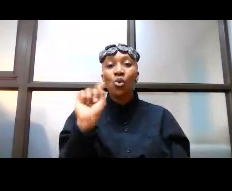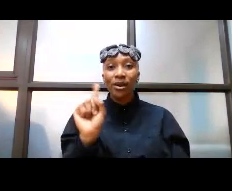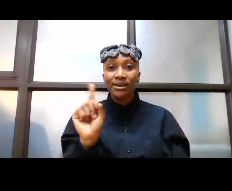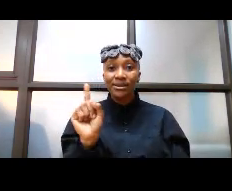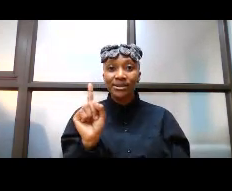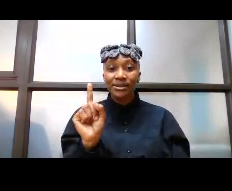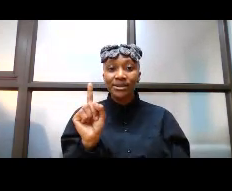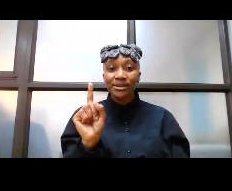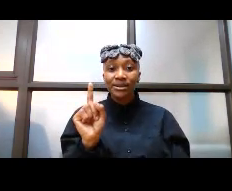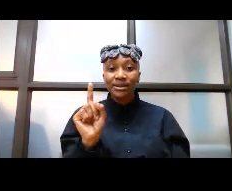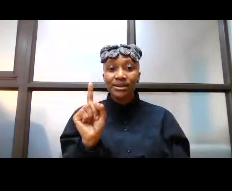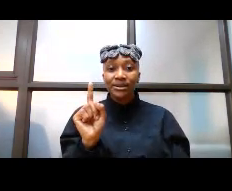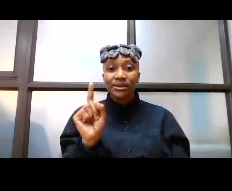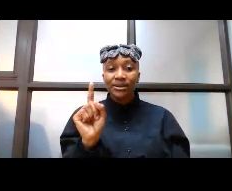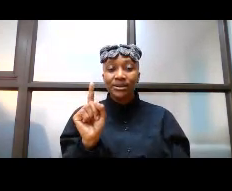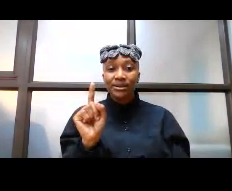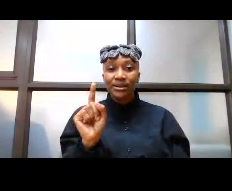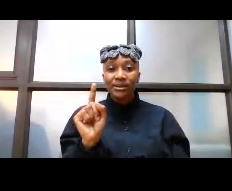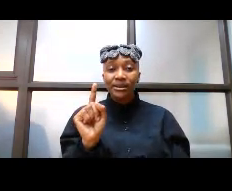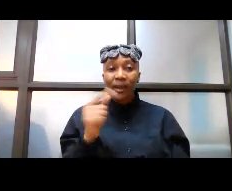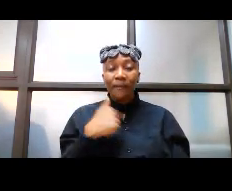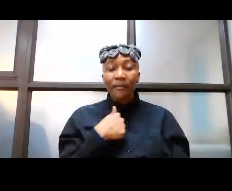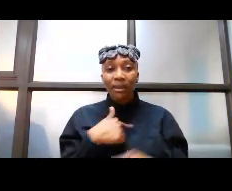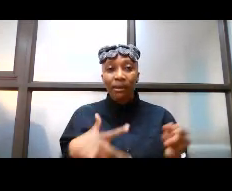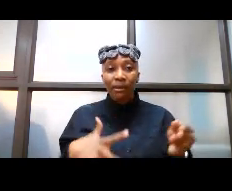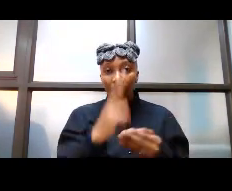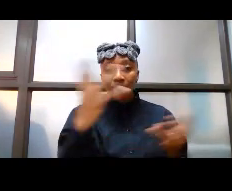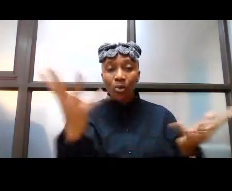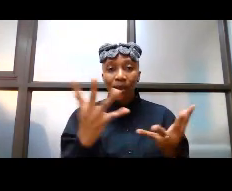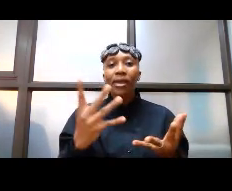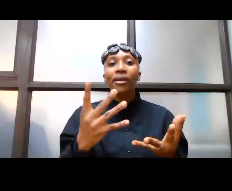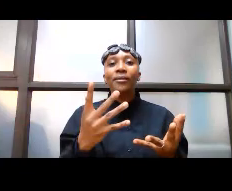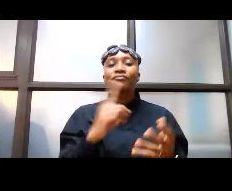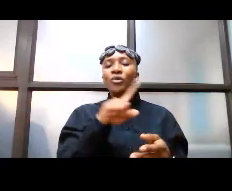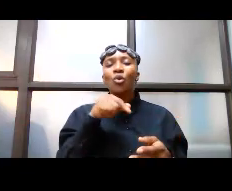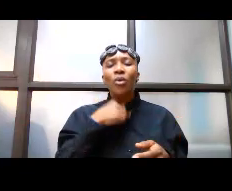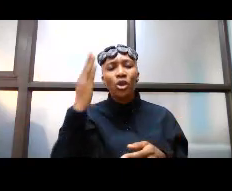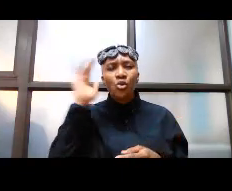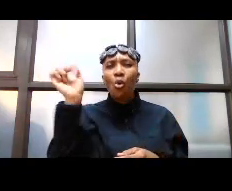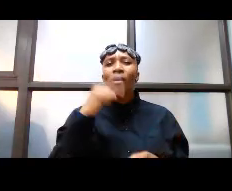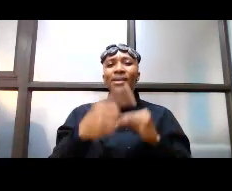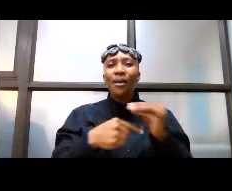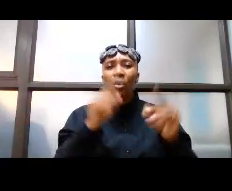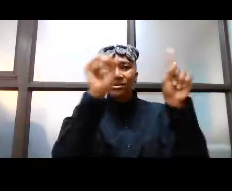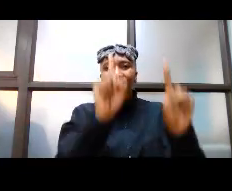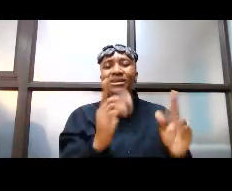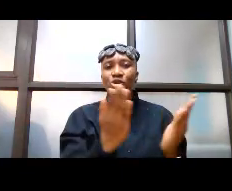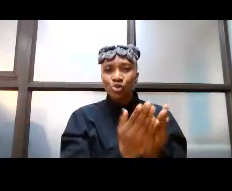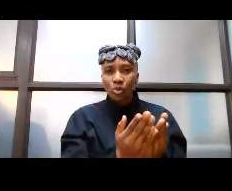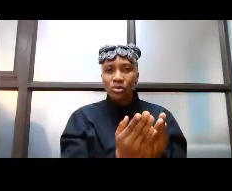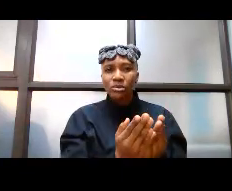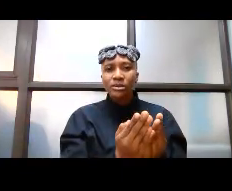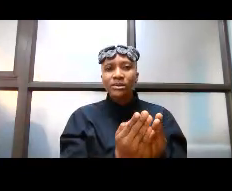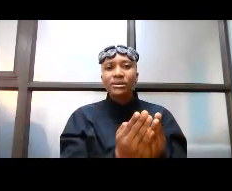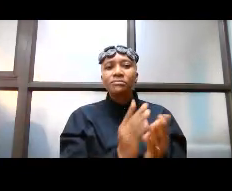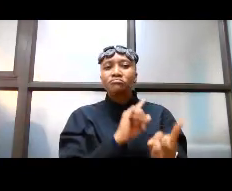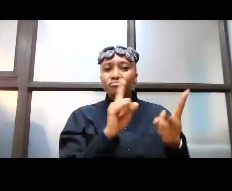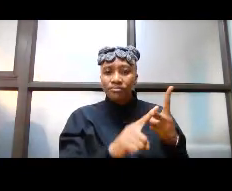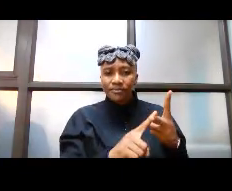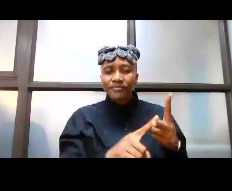I ended off where I was discussing what do we know about the special schools. And then I moved swiftly